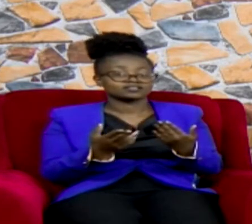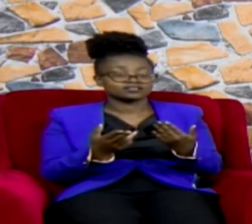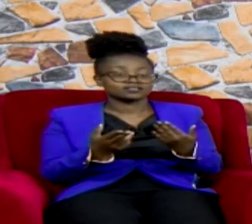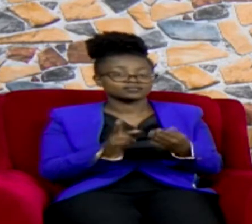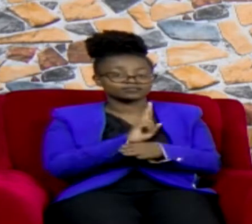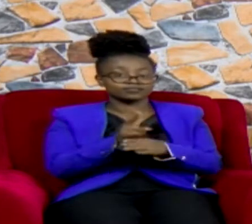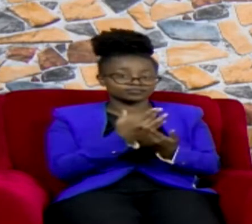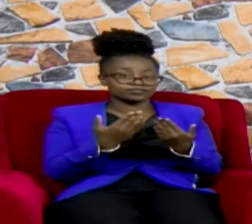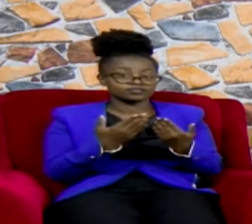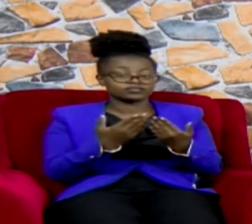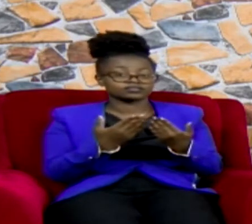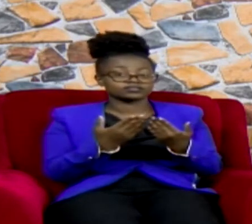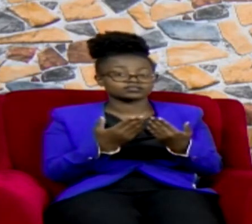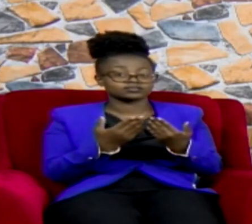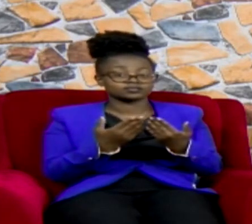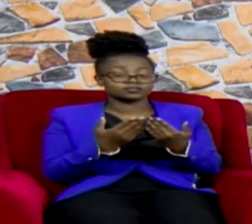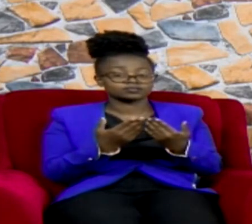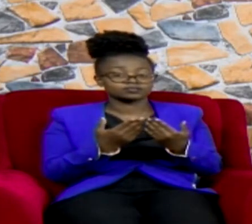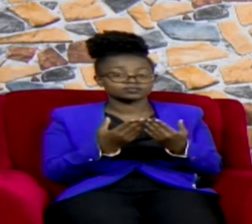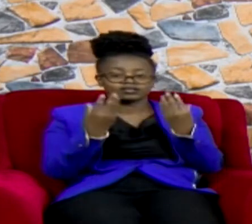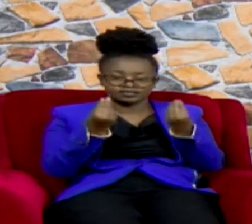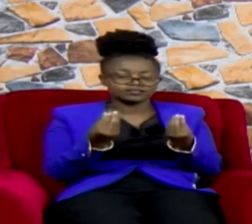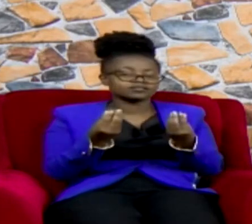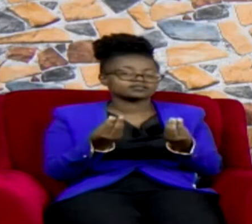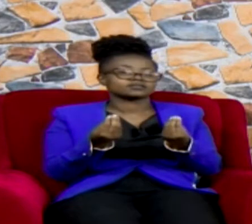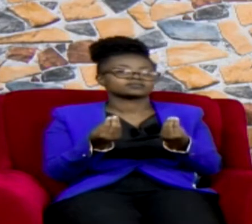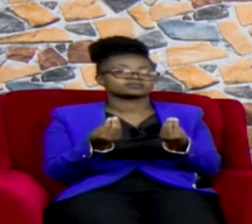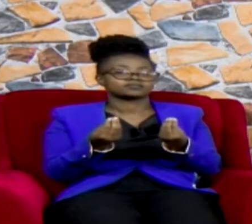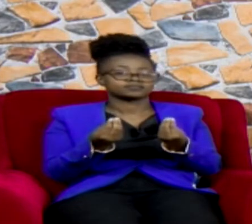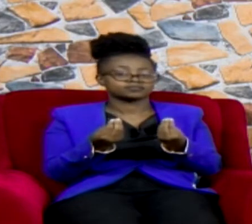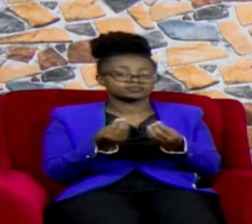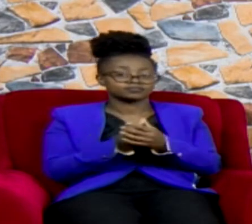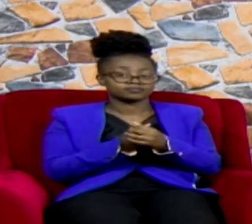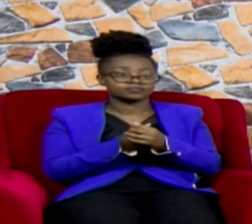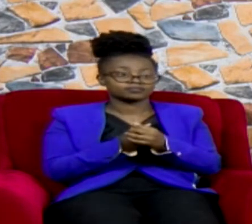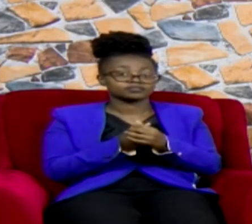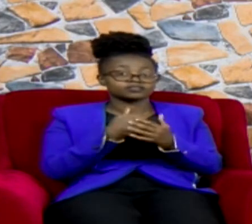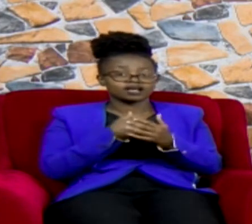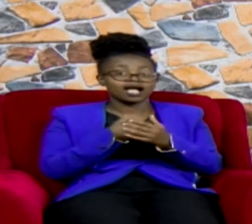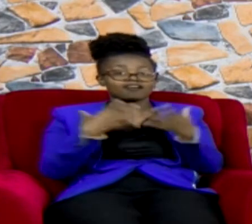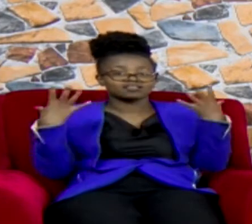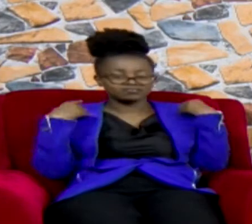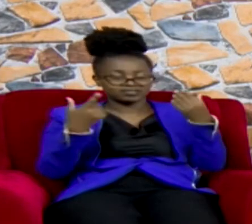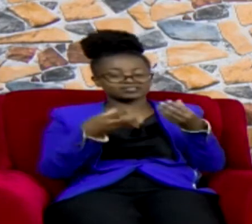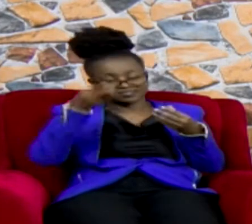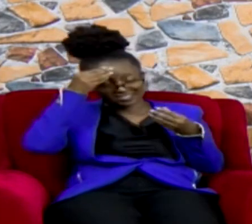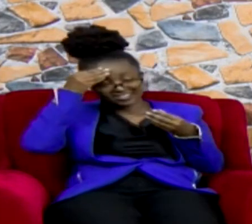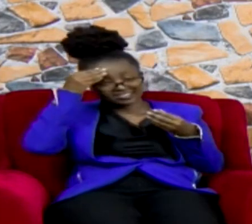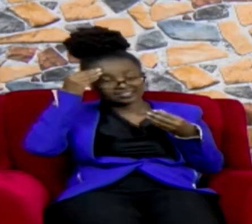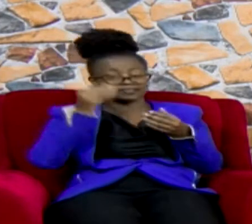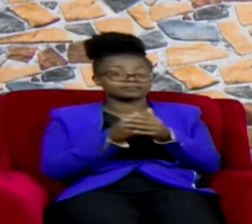toys. Using toys. You can use toys to actually do it. It's a very simple. Thing. Good. Okay. At least we'll have a practical lesson. Yes,